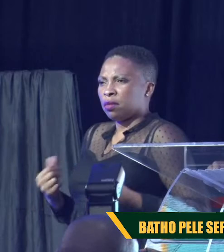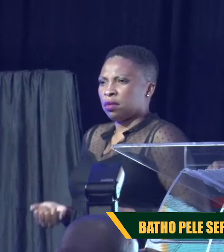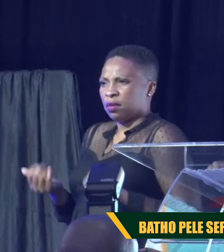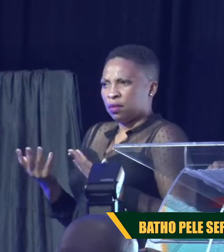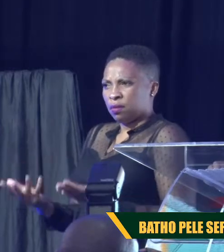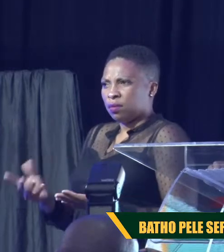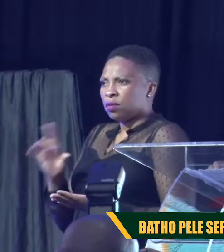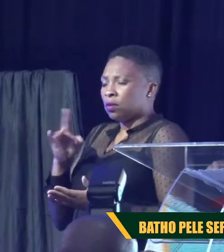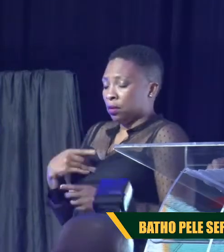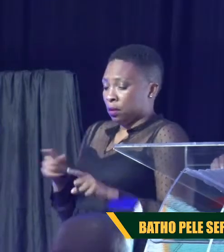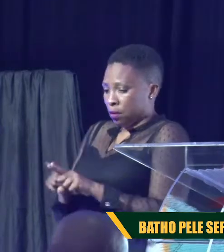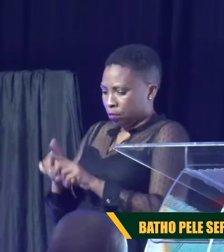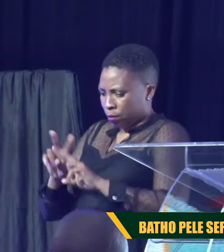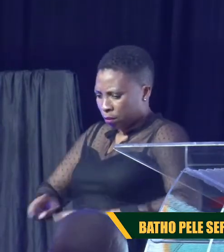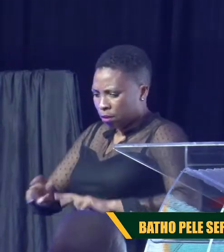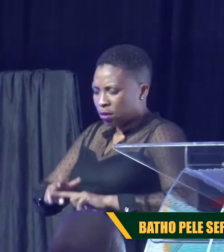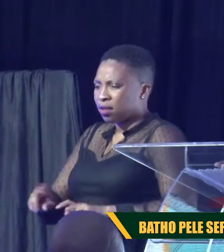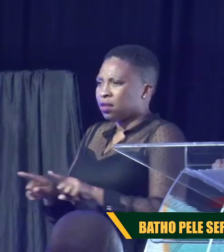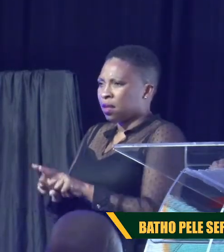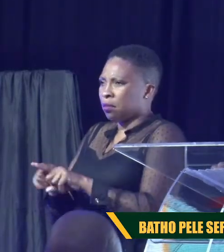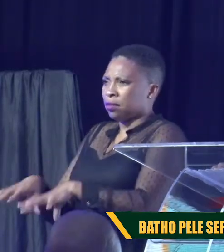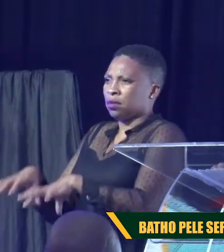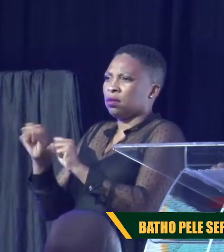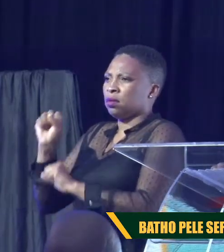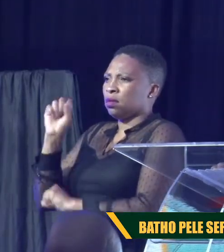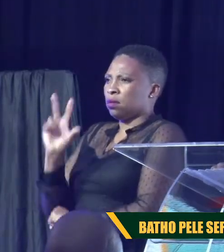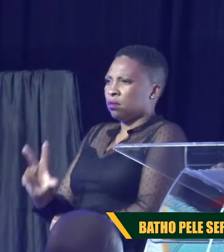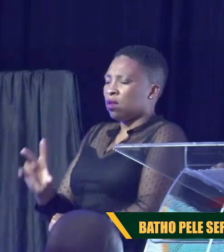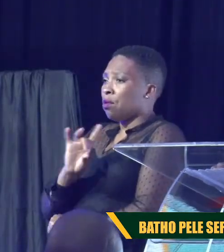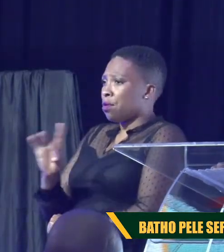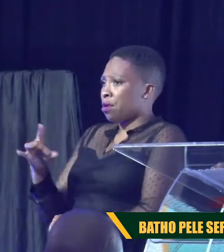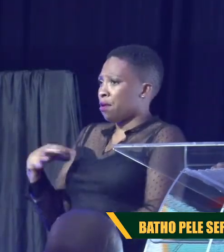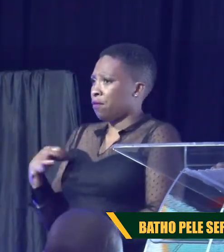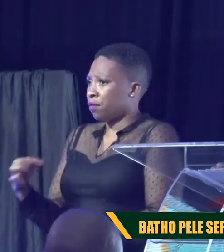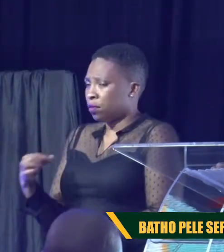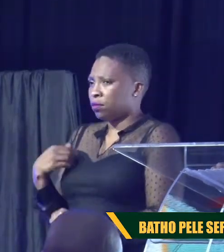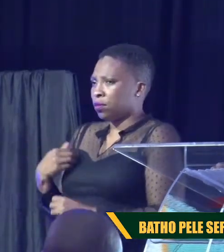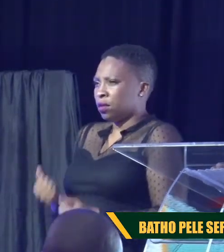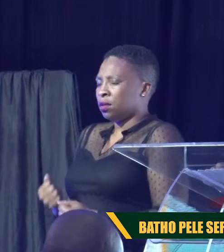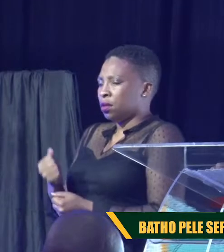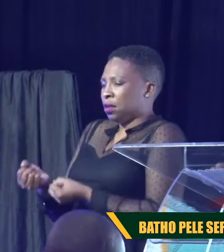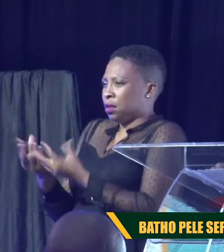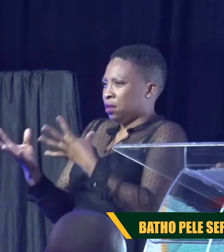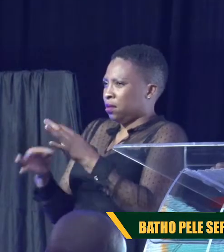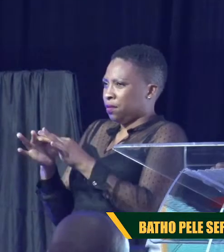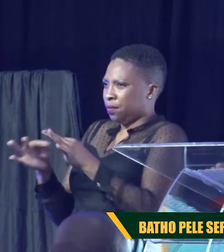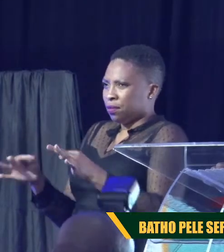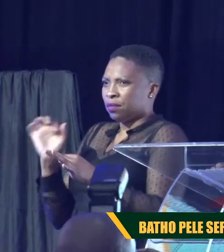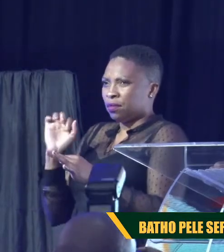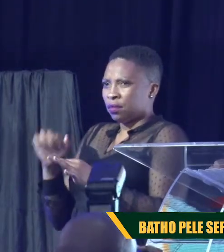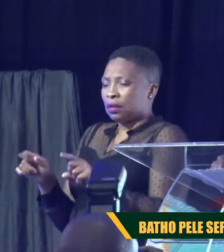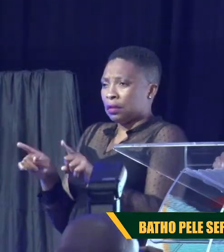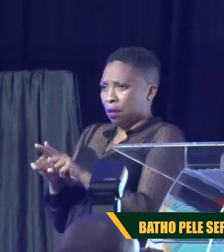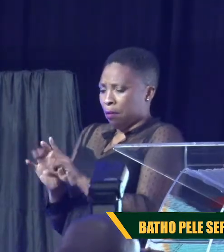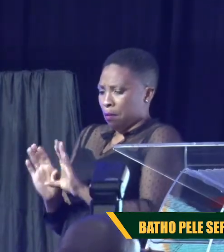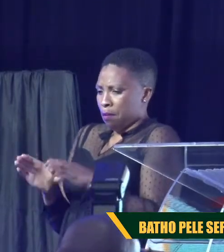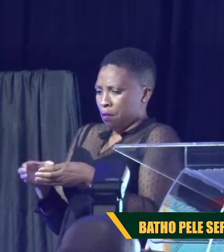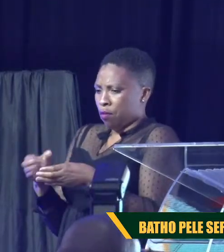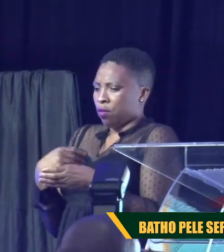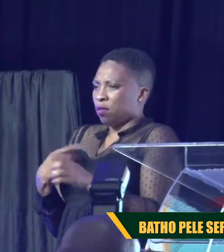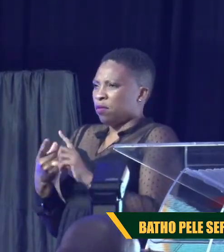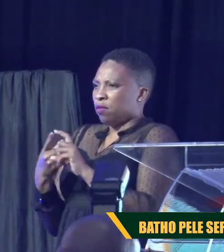K9 search and rescue team that is volunteering for the gift of givers in earthquake-torn